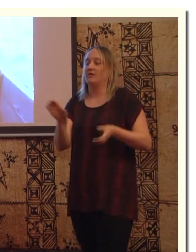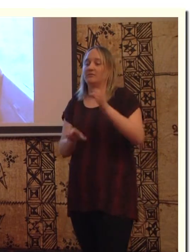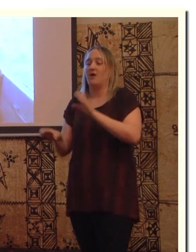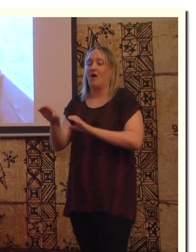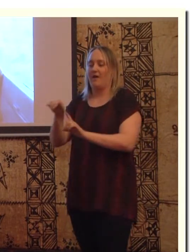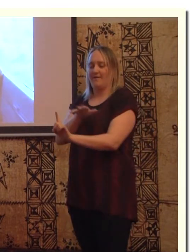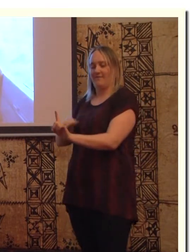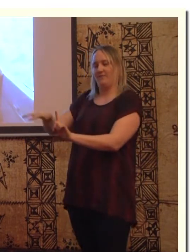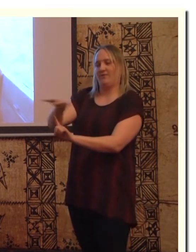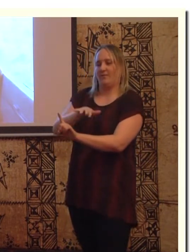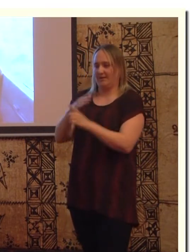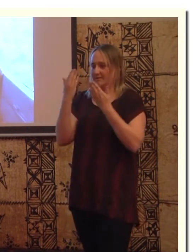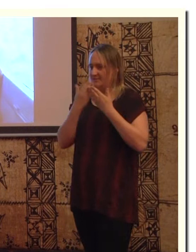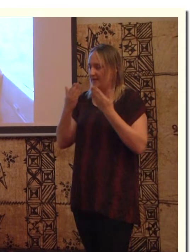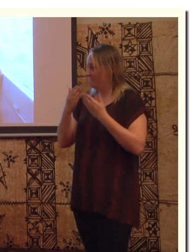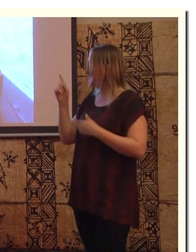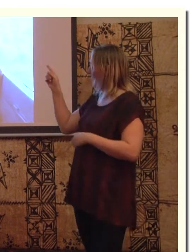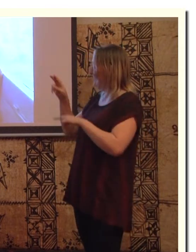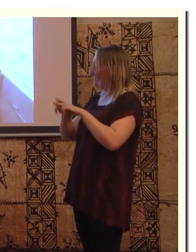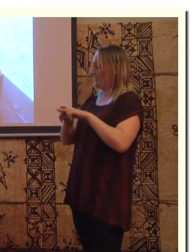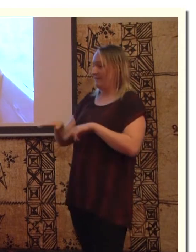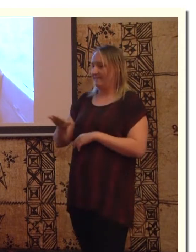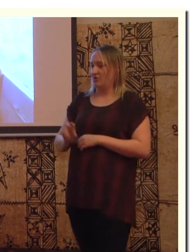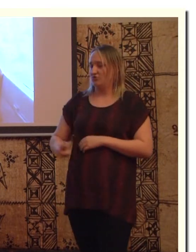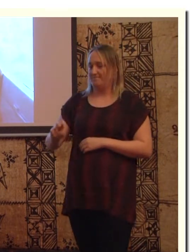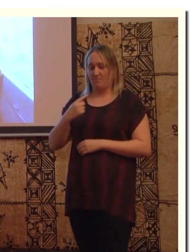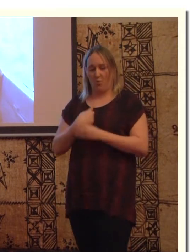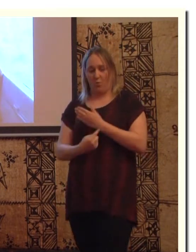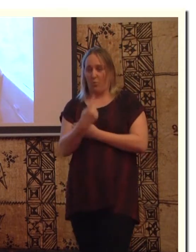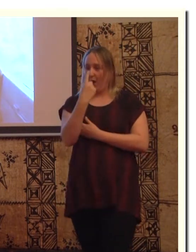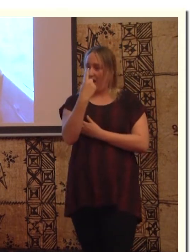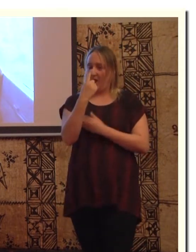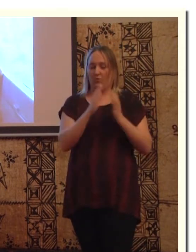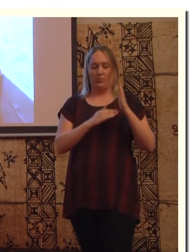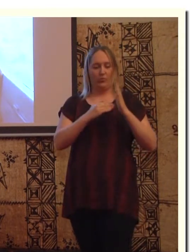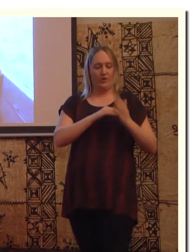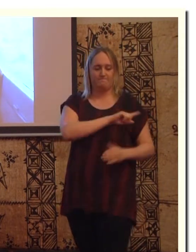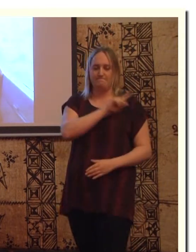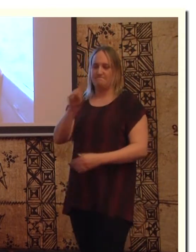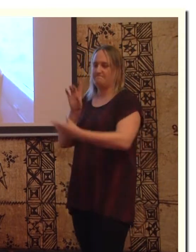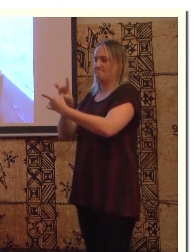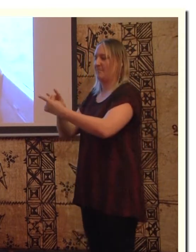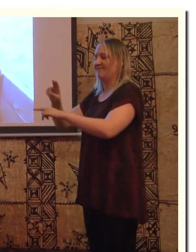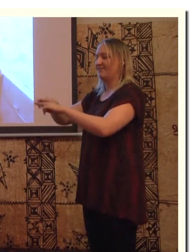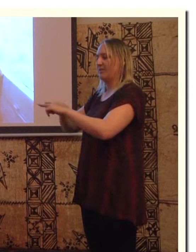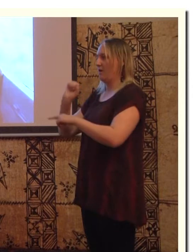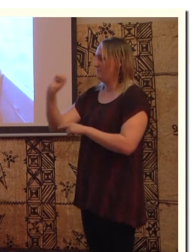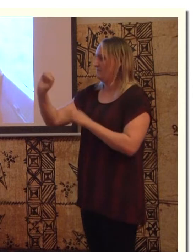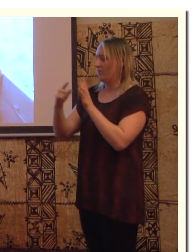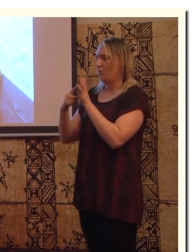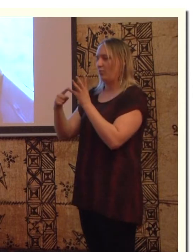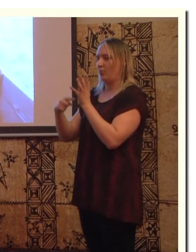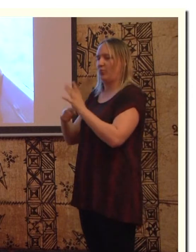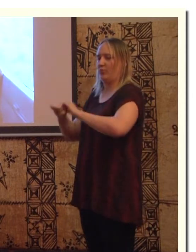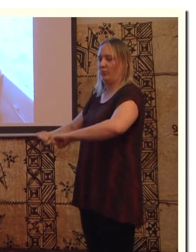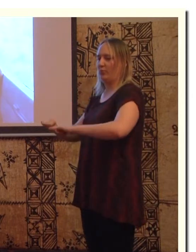I have a degree in applied sciences, environmental studies, and so one of my field trip